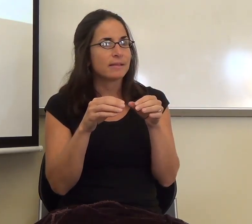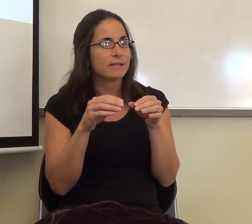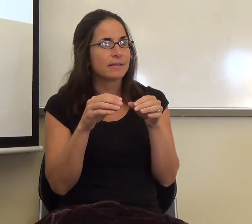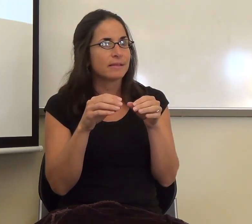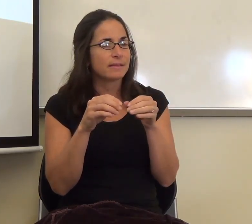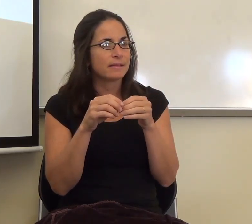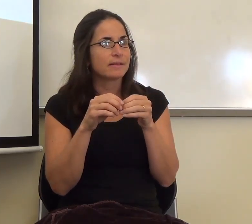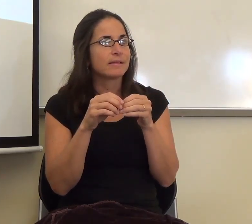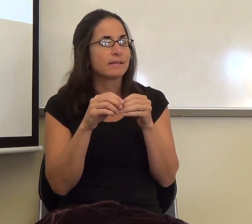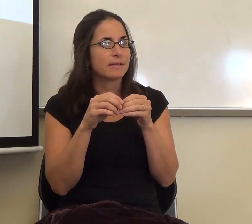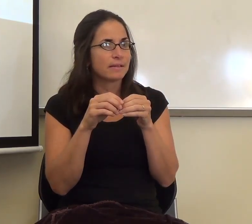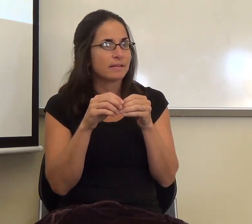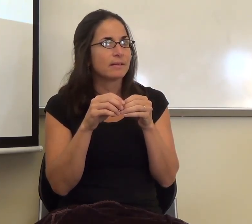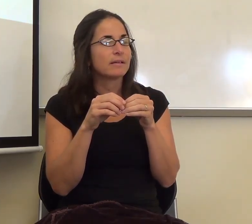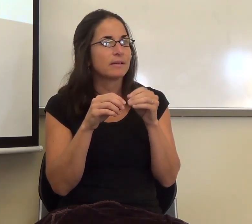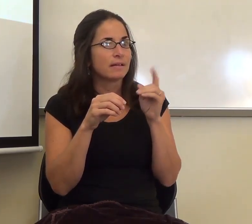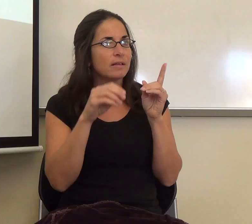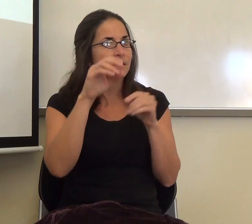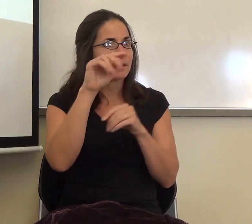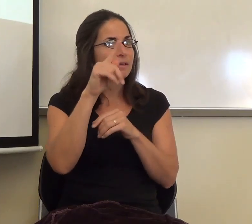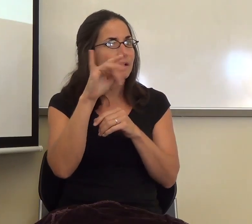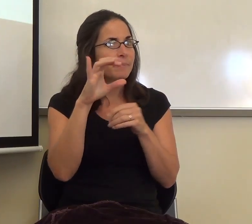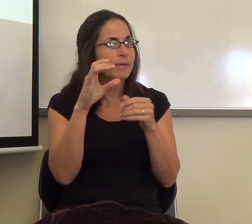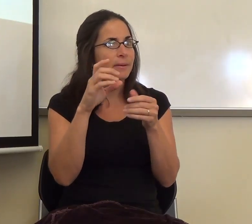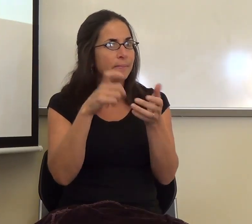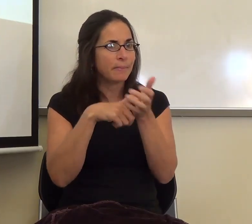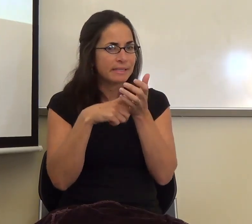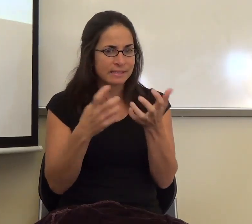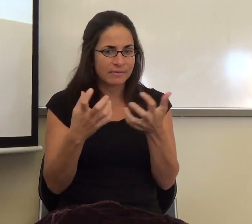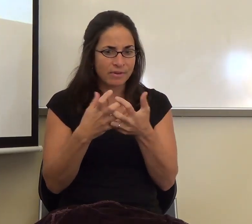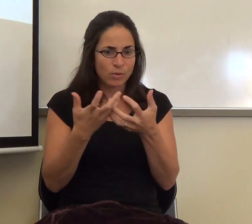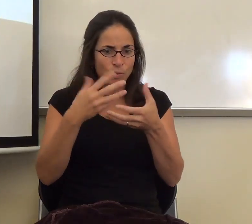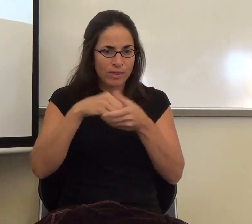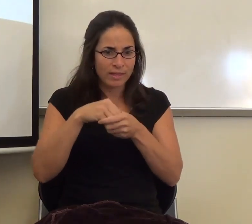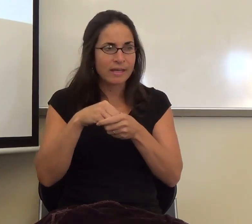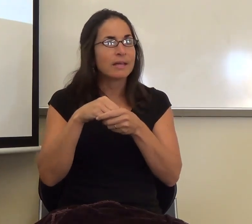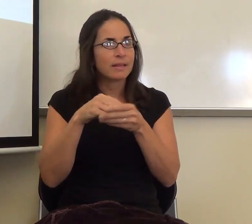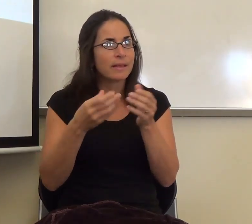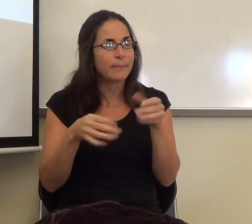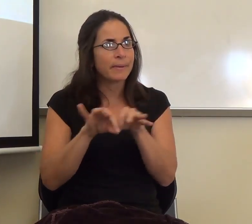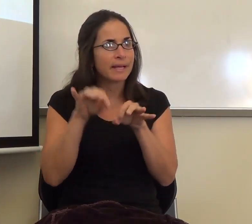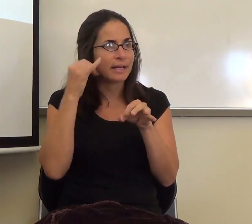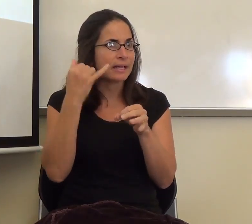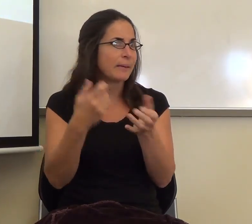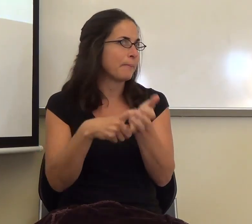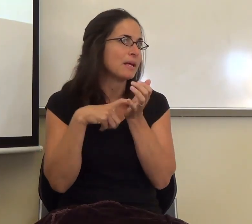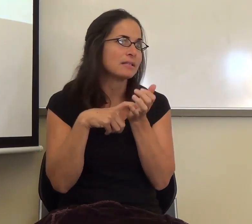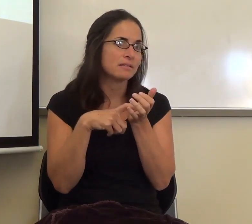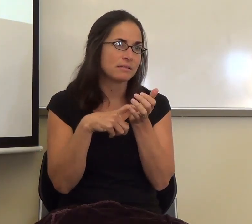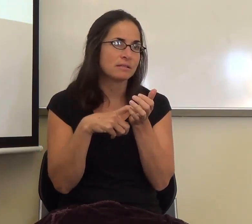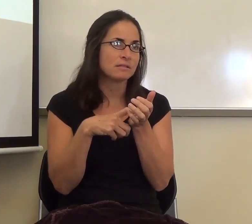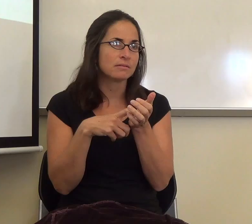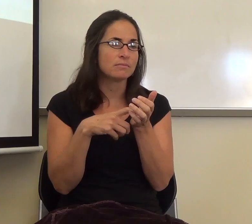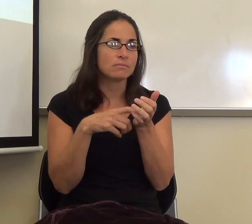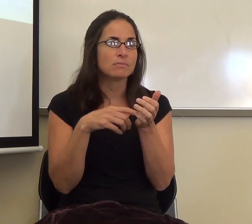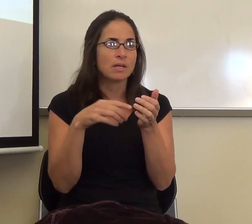me about the topic? The author is trying to tell me this, okay? So double check those against each other and make sure